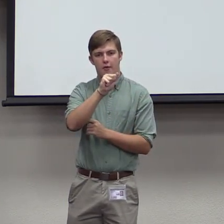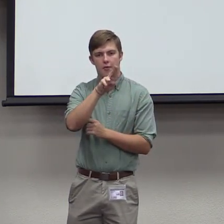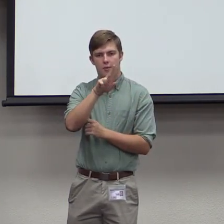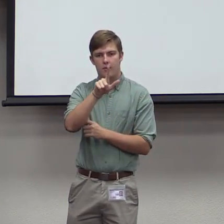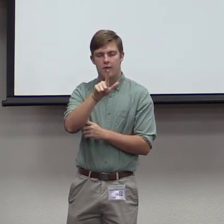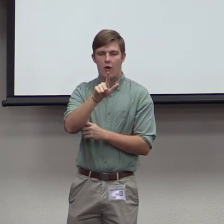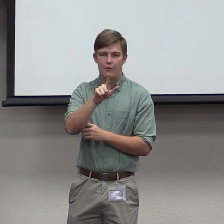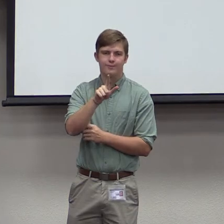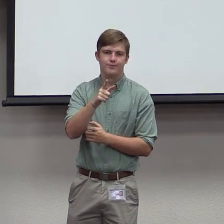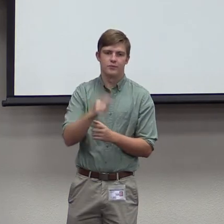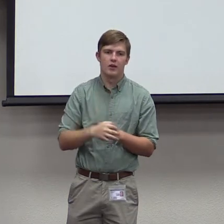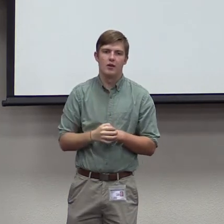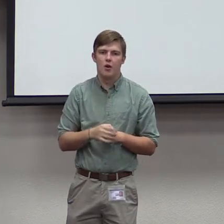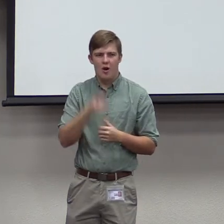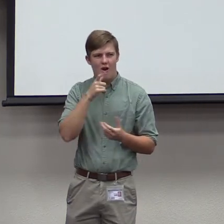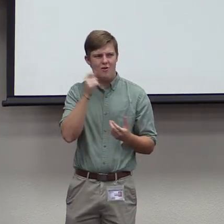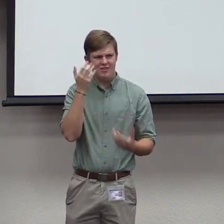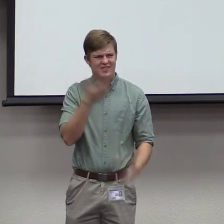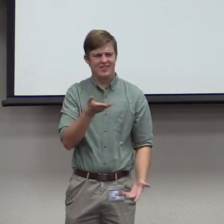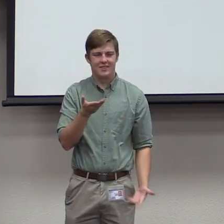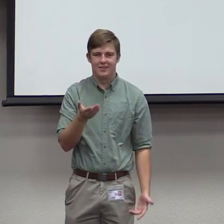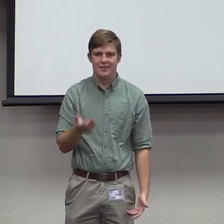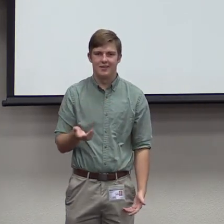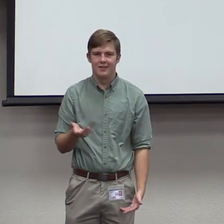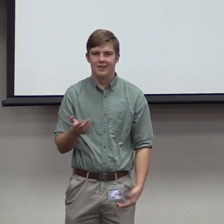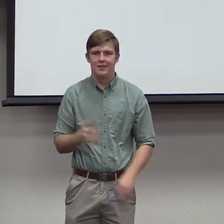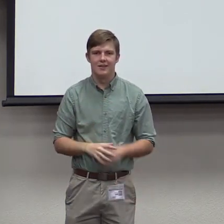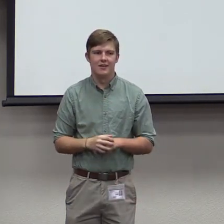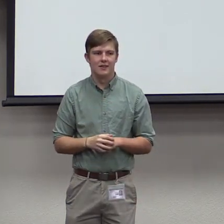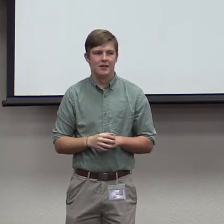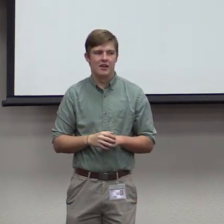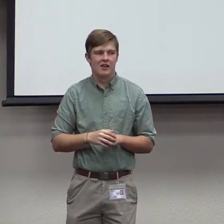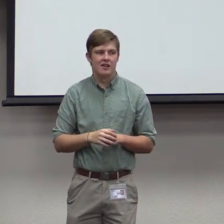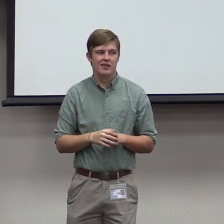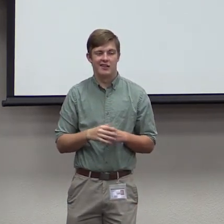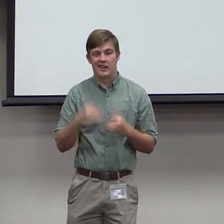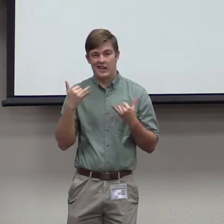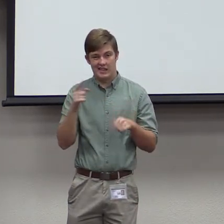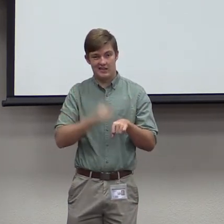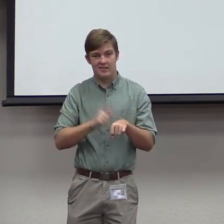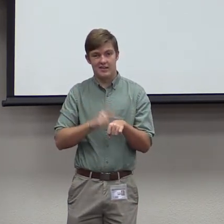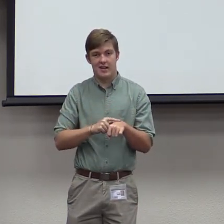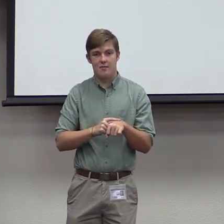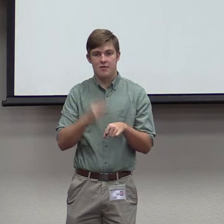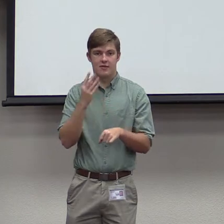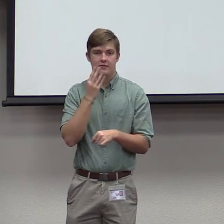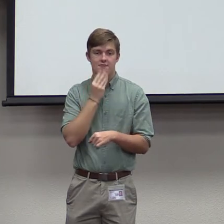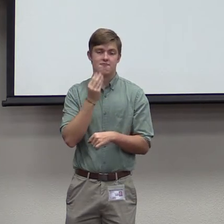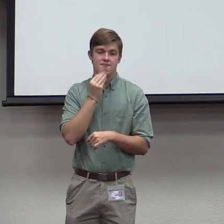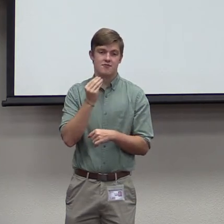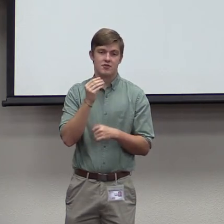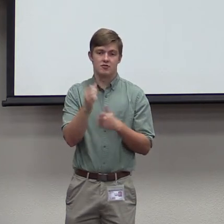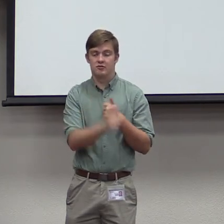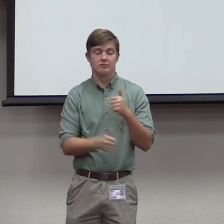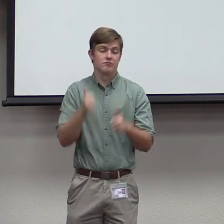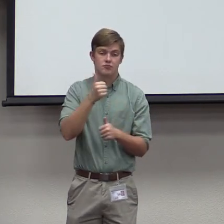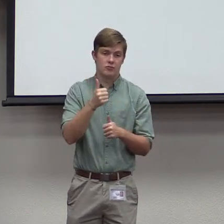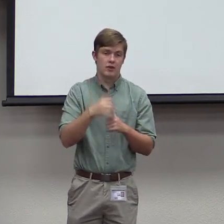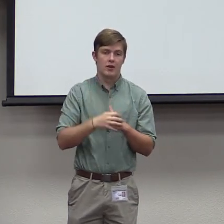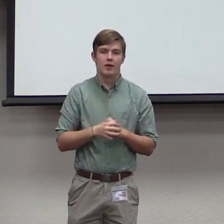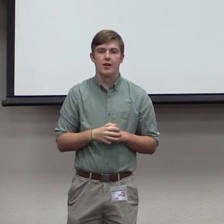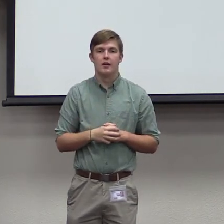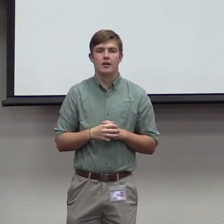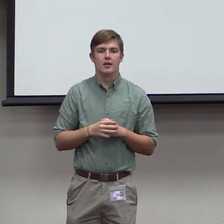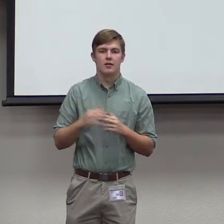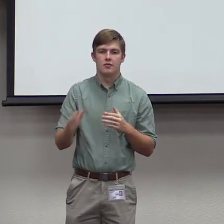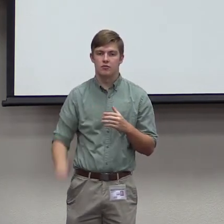Tarsus. Who is Saul of Tarsus? He's likely at this point a Jewish elite. He's grown up and